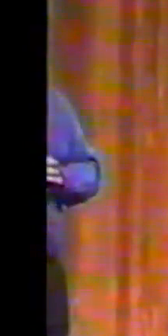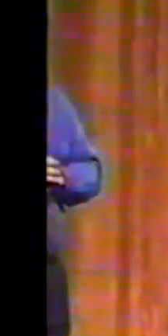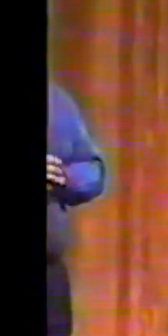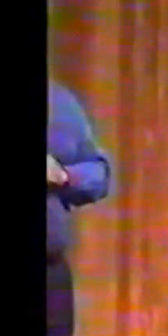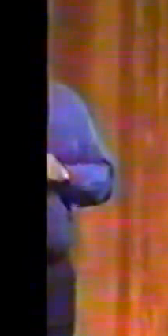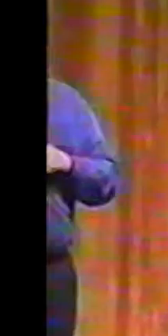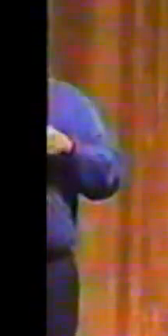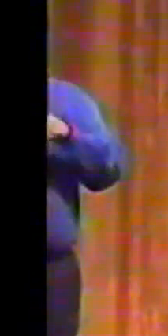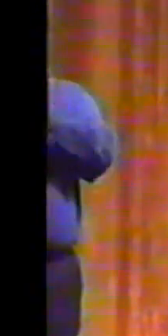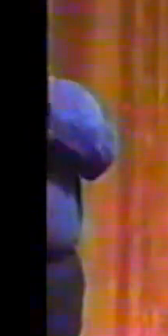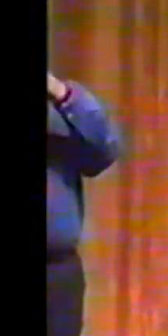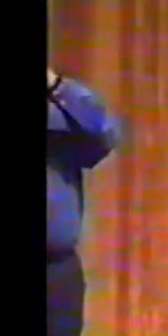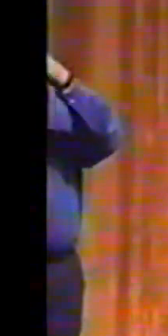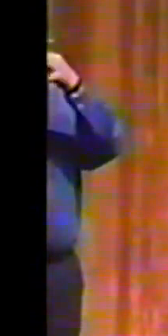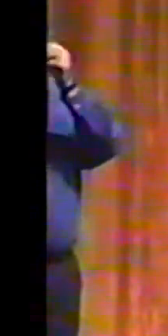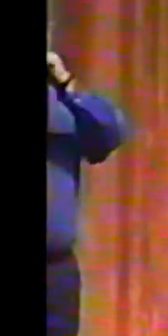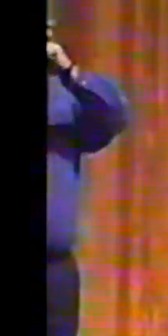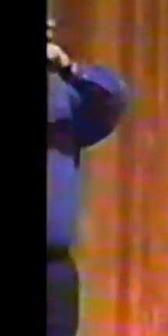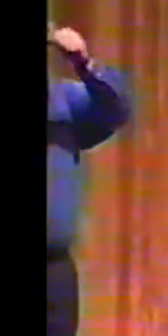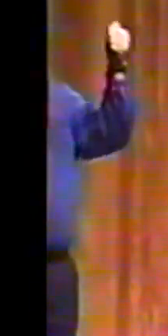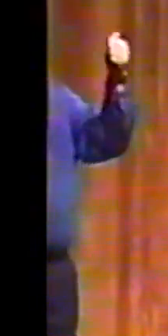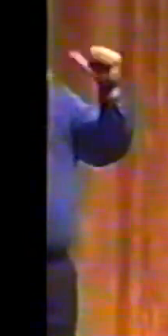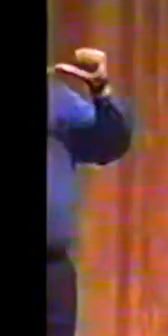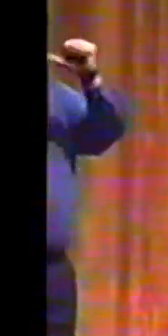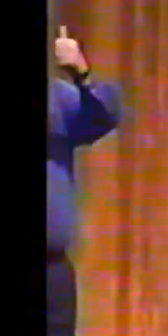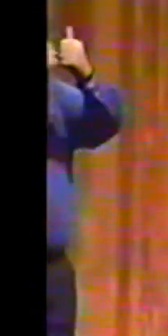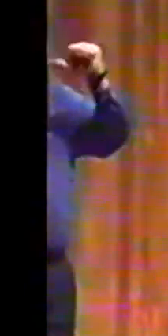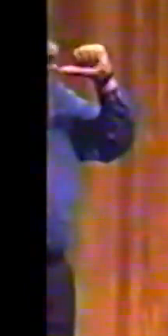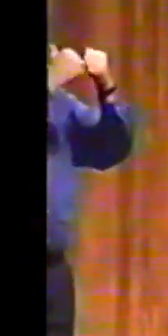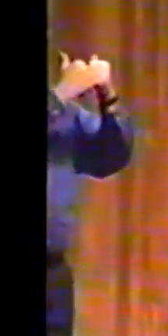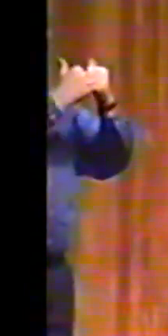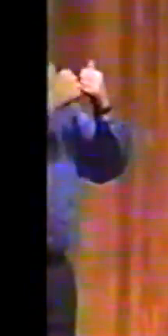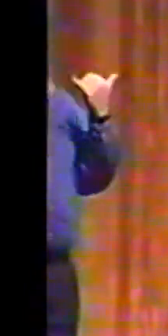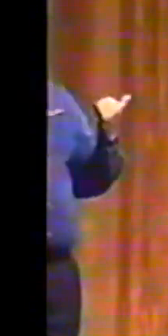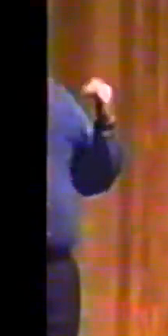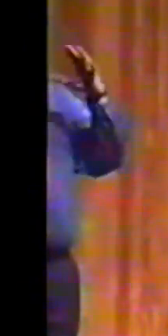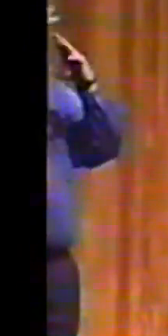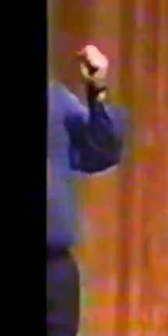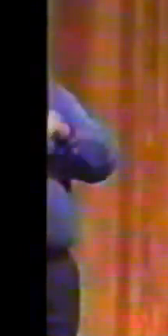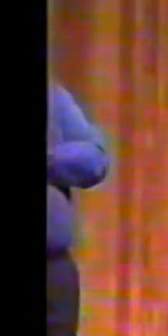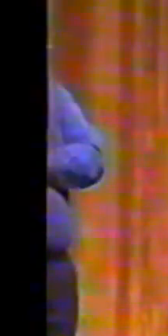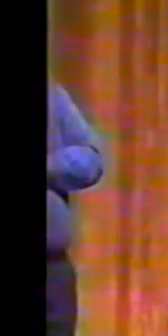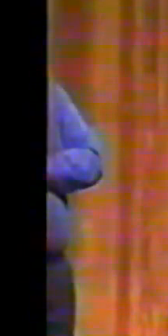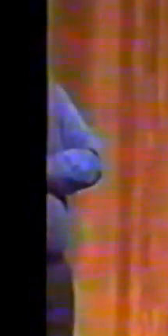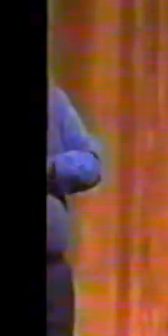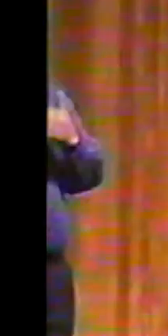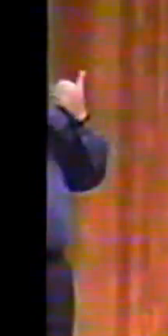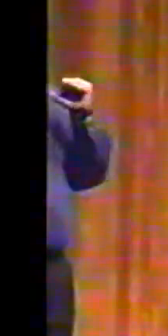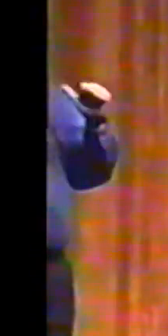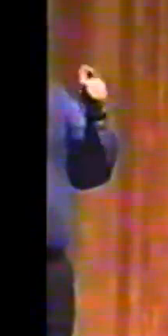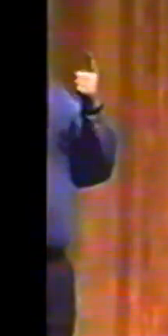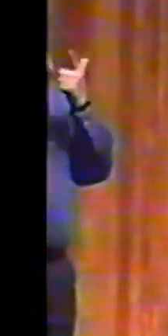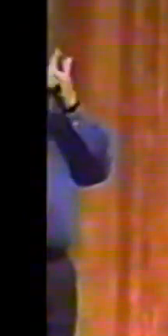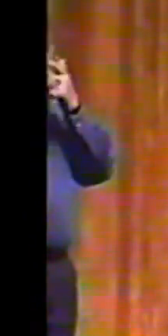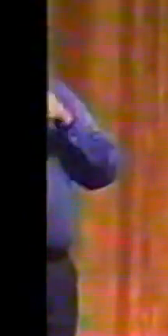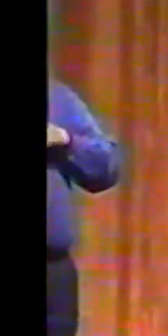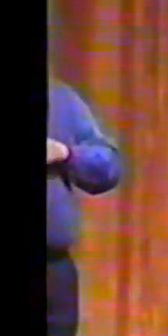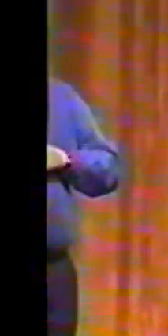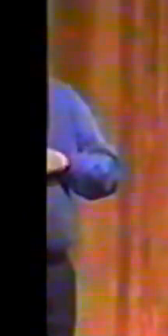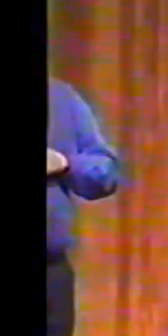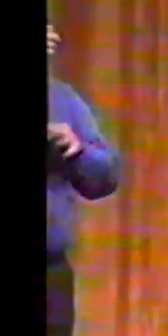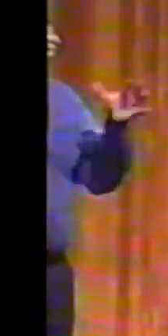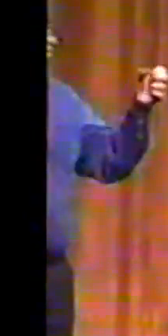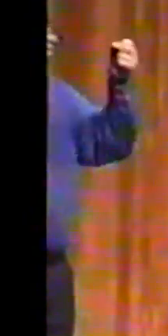a number of other agencies as well. So the idea that the Bush administration is trying to do is to put all this under one, answering to one